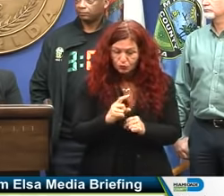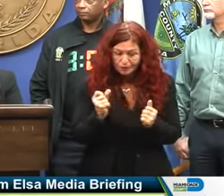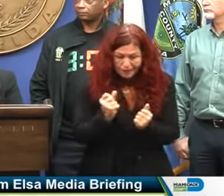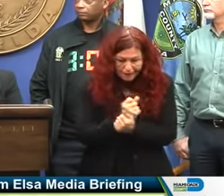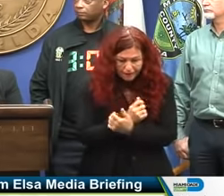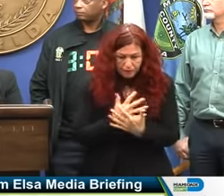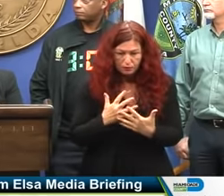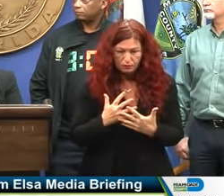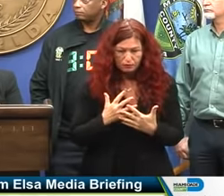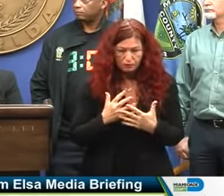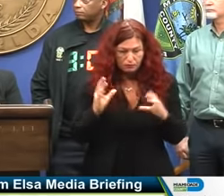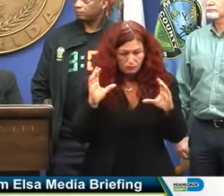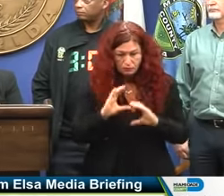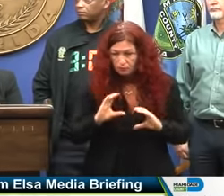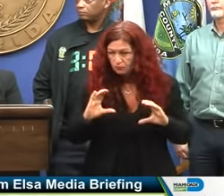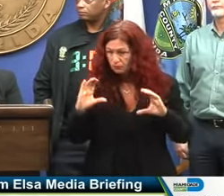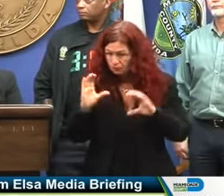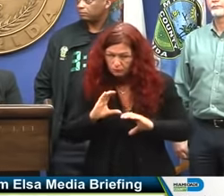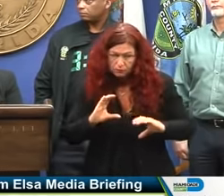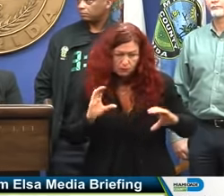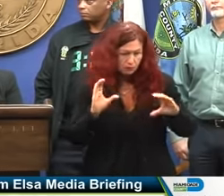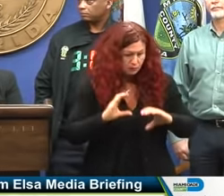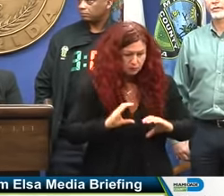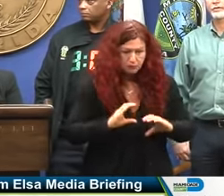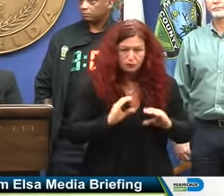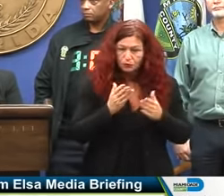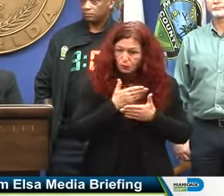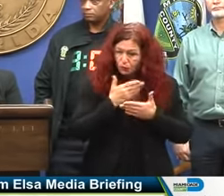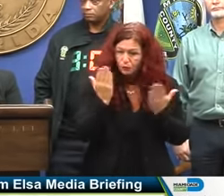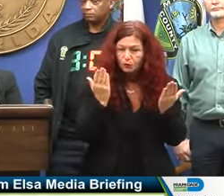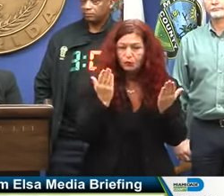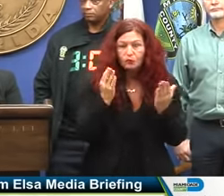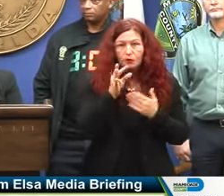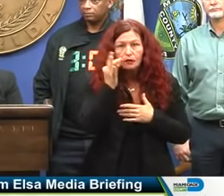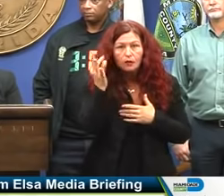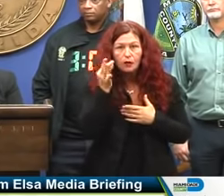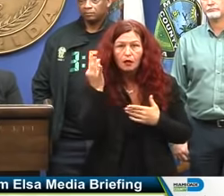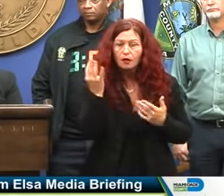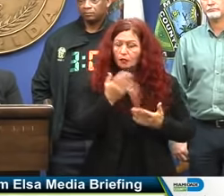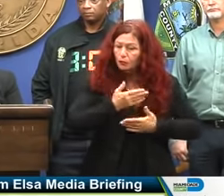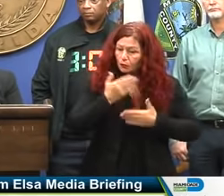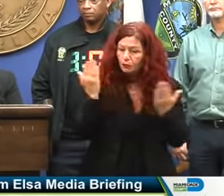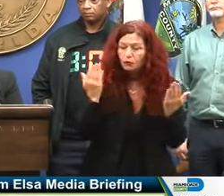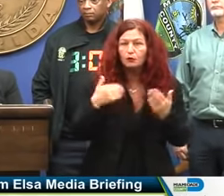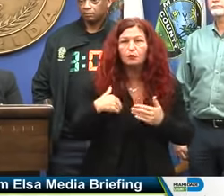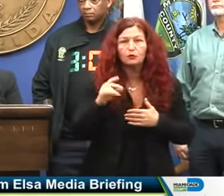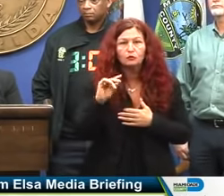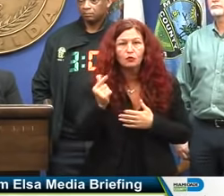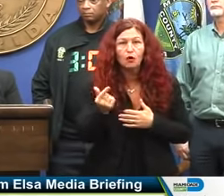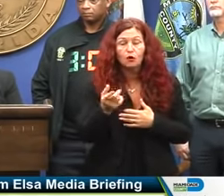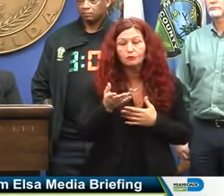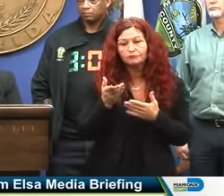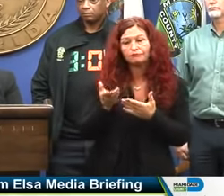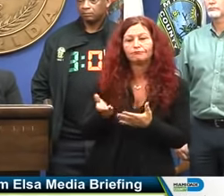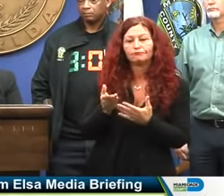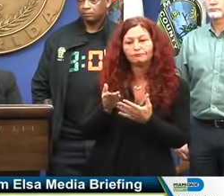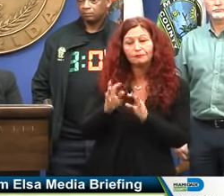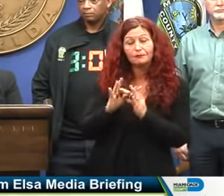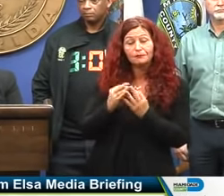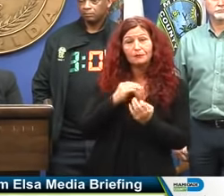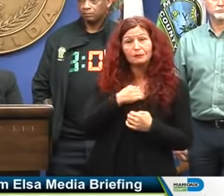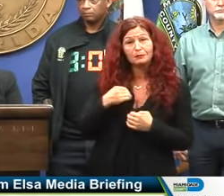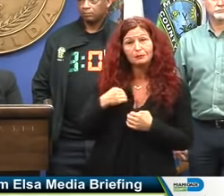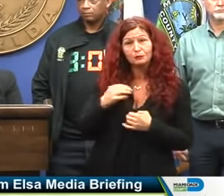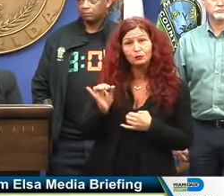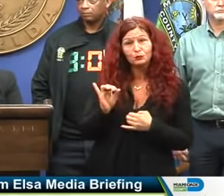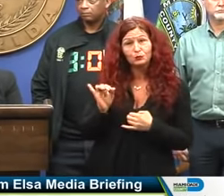risk to our first responders to ensure that all of the pets that were beloved family members, that none